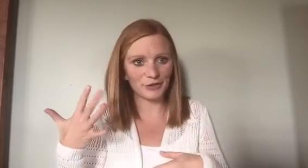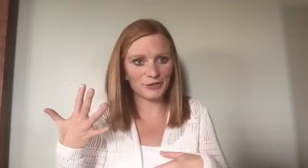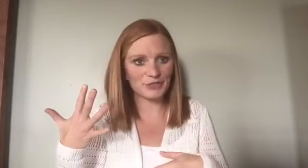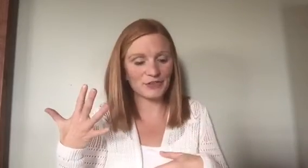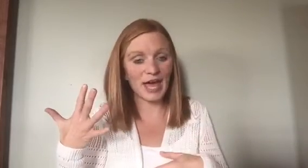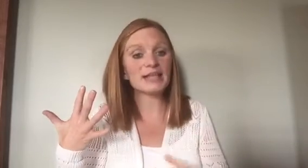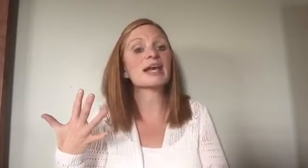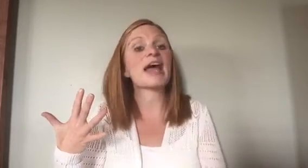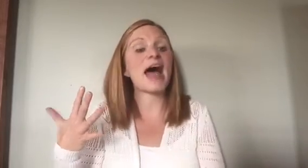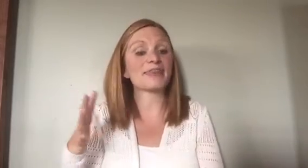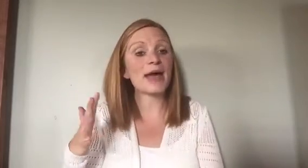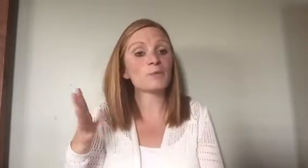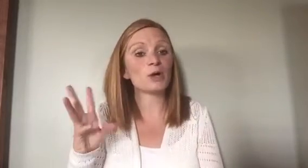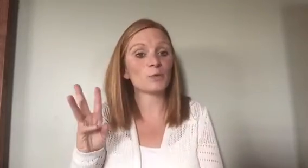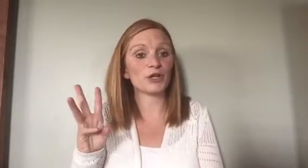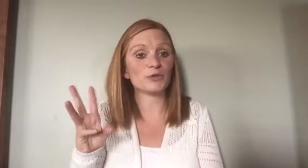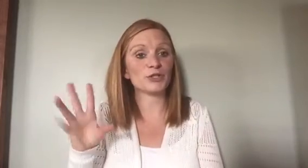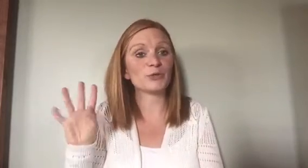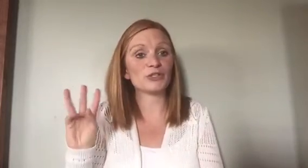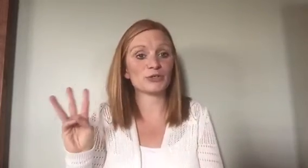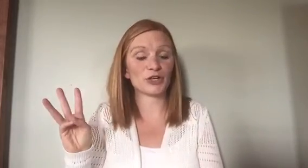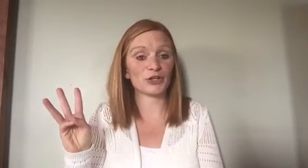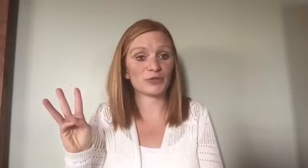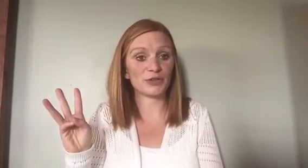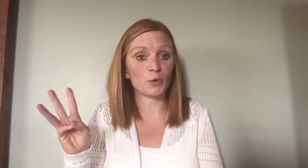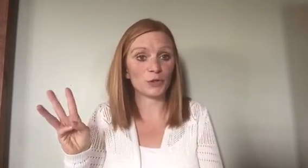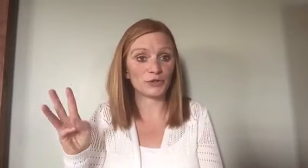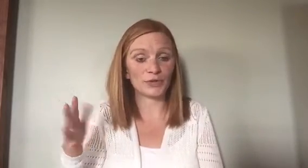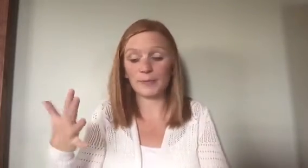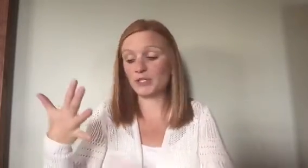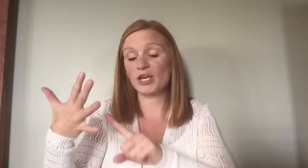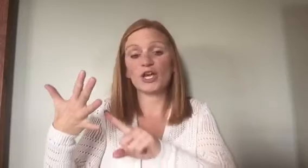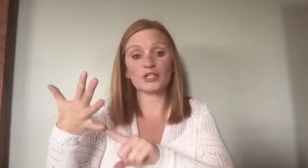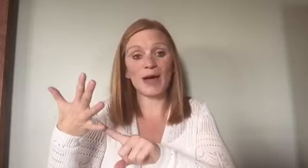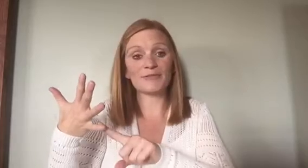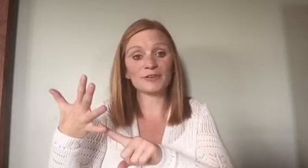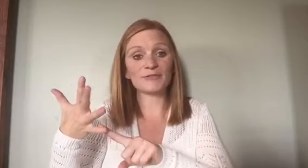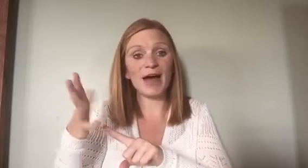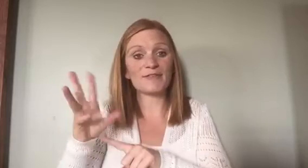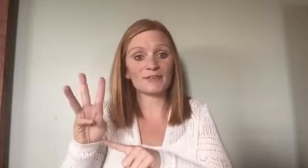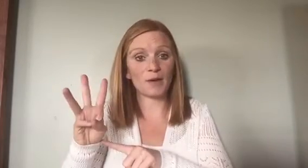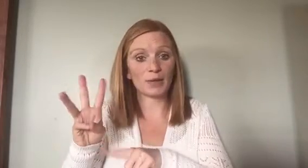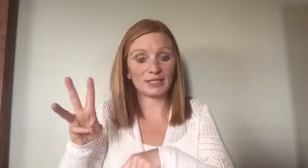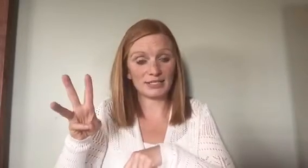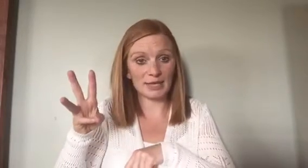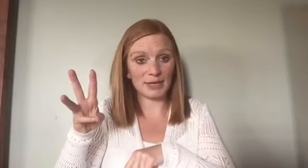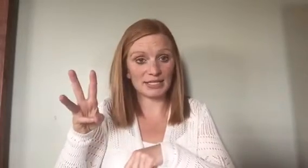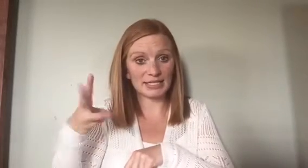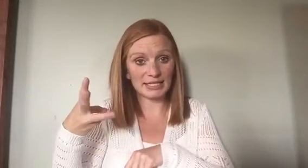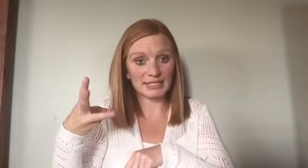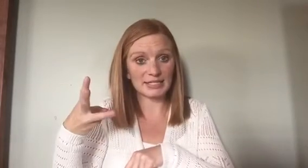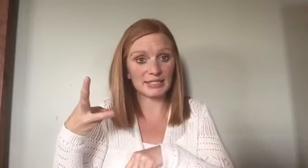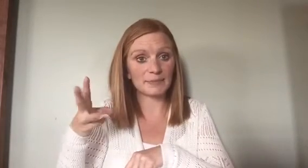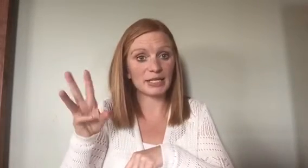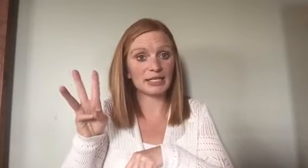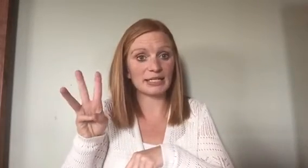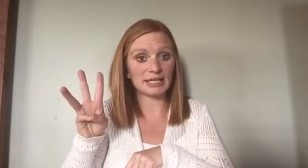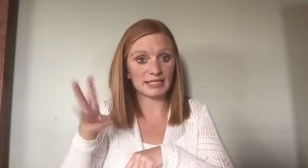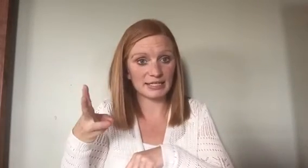fingers for that. At that point what you do is you start using the ordinal numbers. So after 5, if I wanted to say my 6th sibling, I'd say